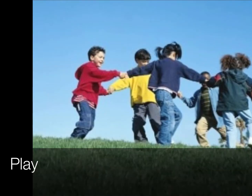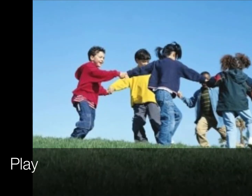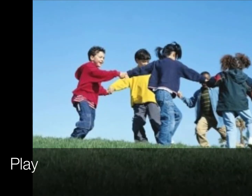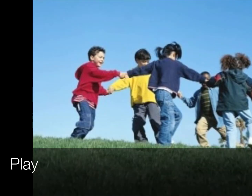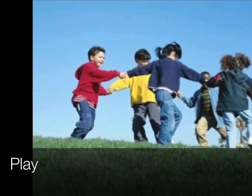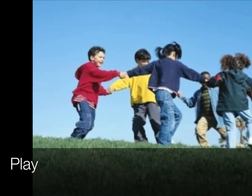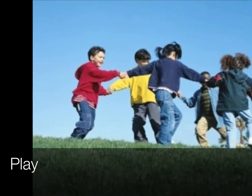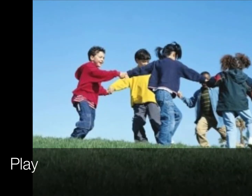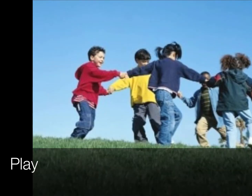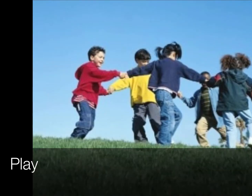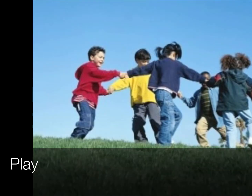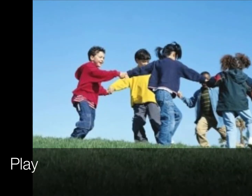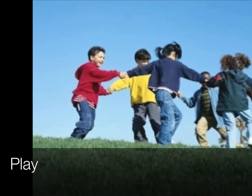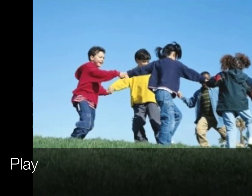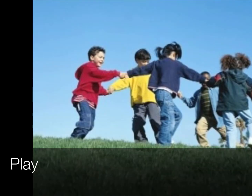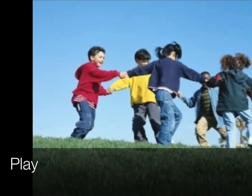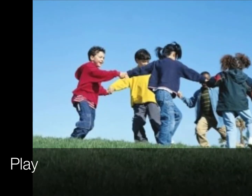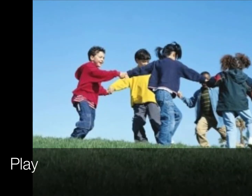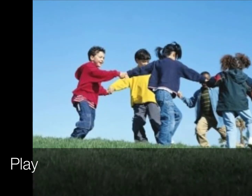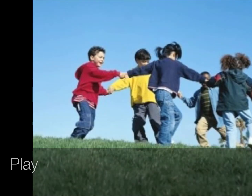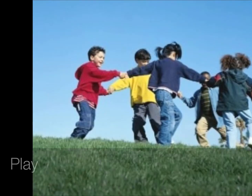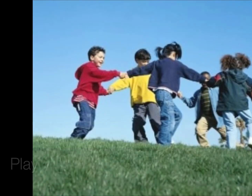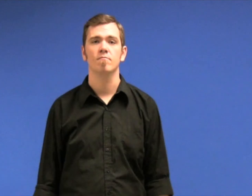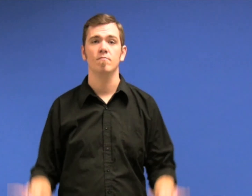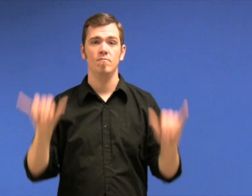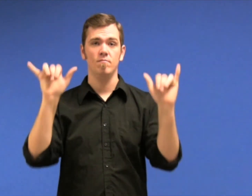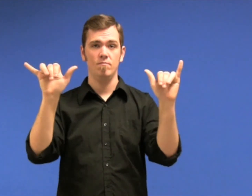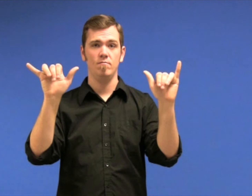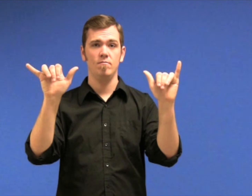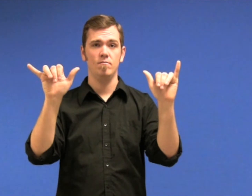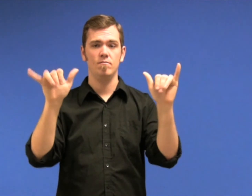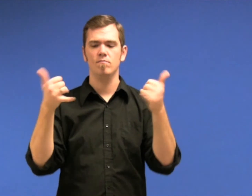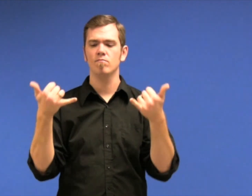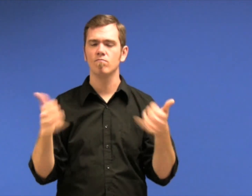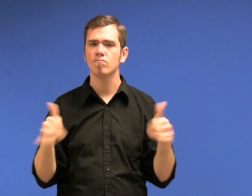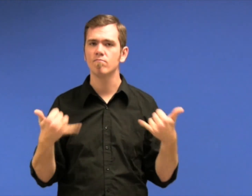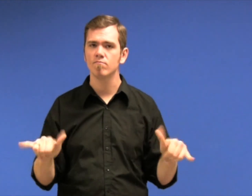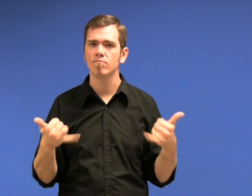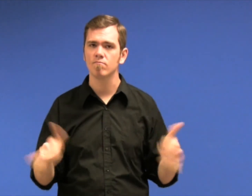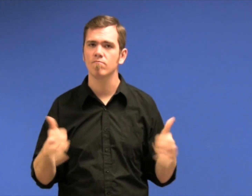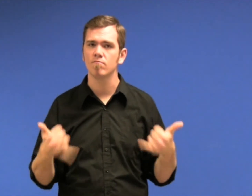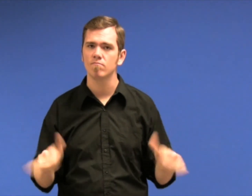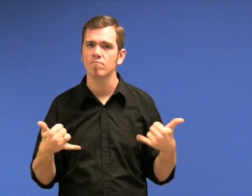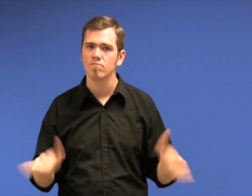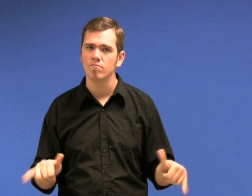The sign for play, as in to play something, is play.